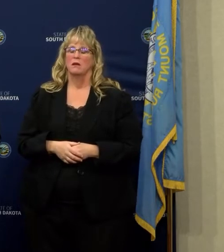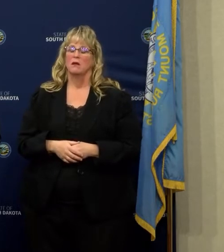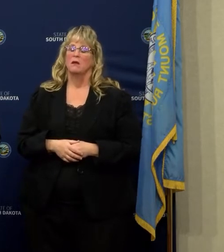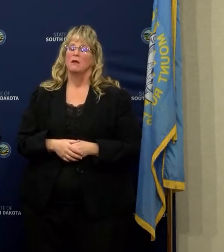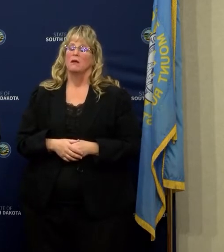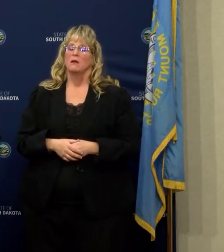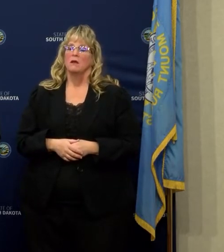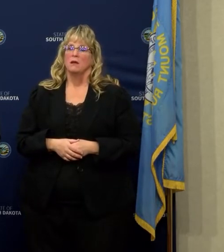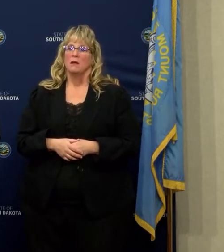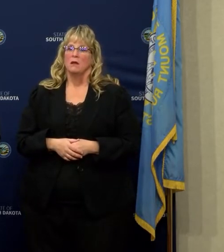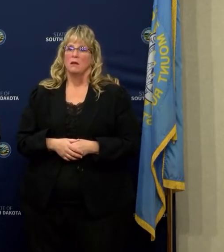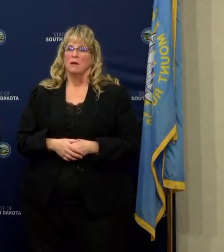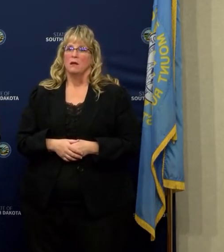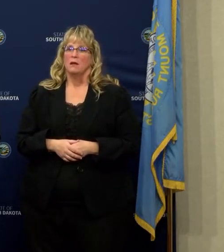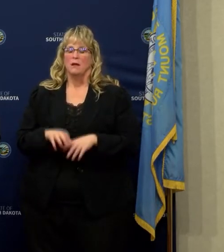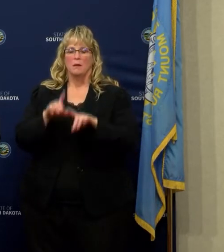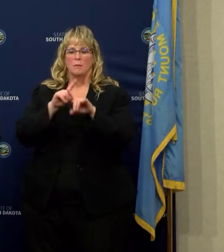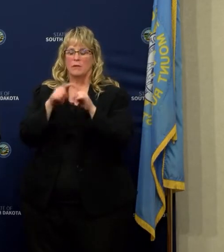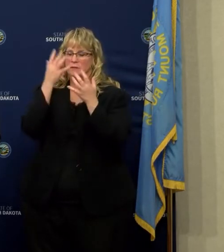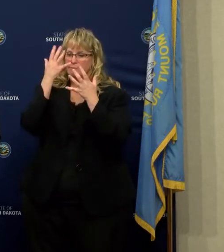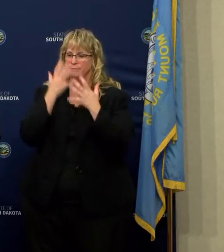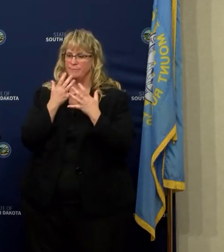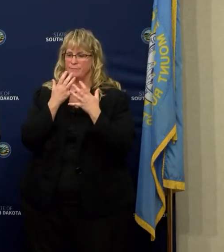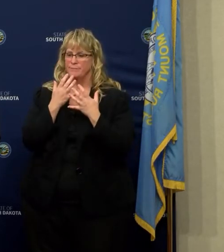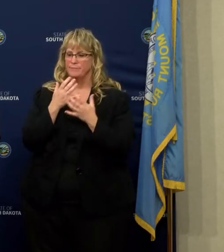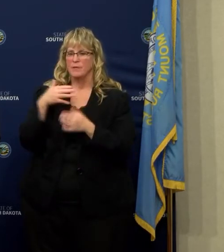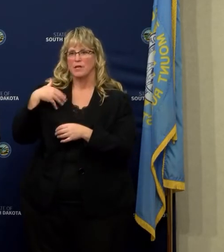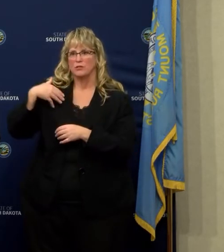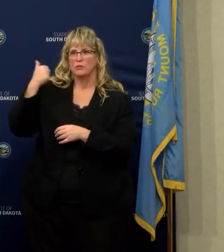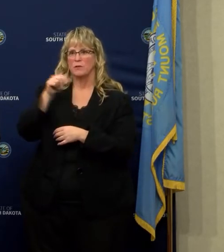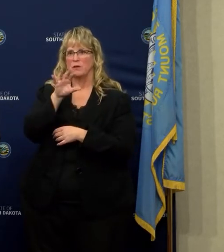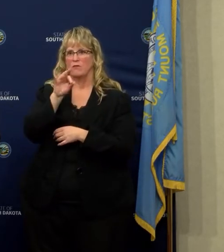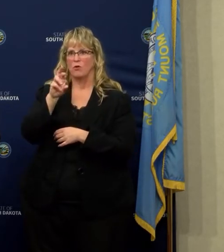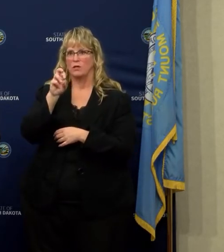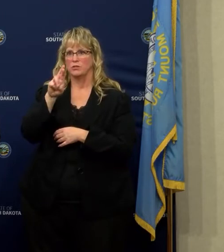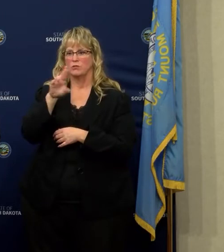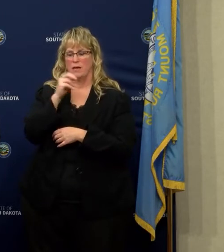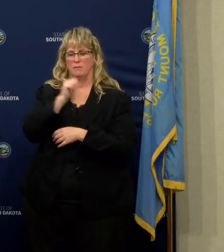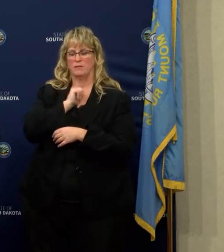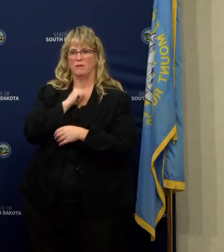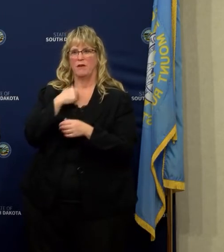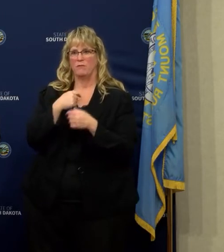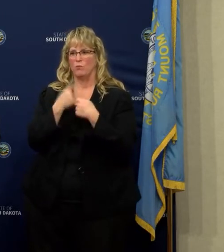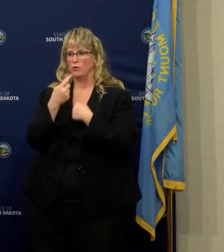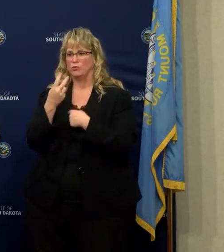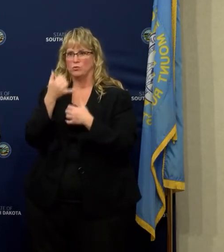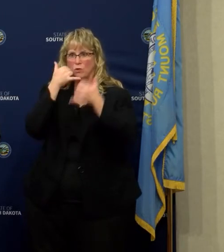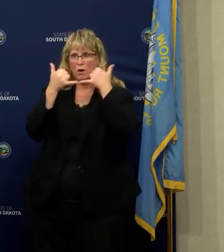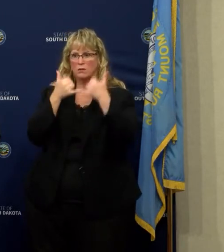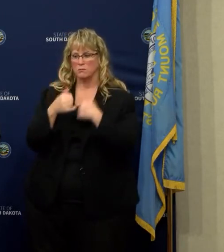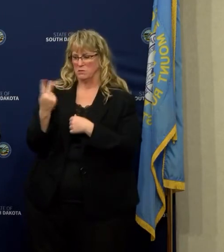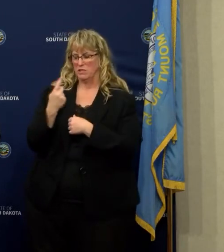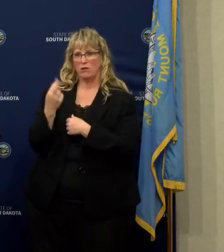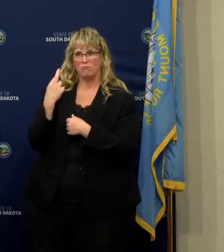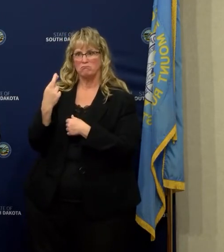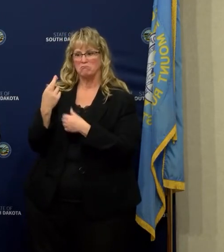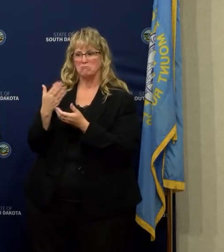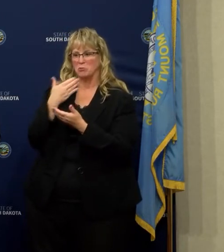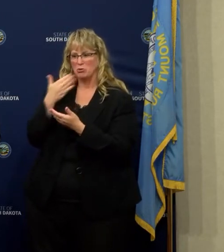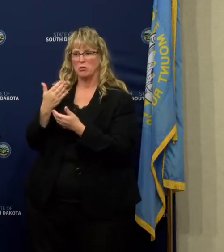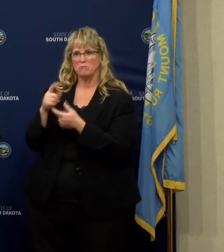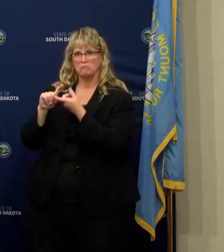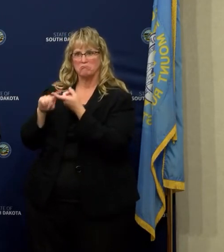Unfortunately, Chairman Frazier and I had a couple of calls, and the chairman's a good friend of mine.